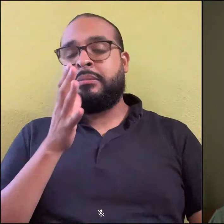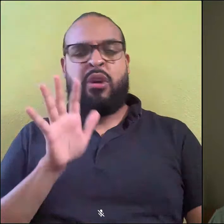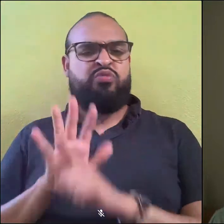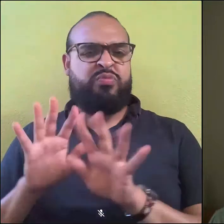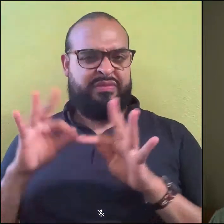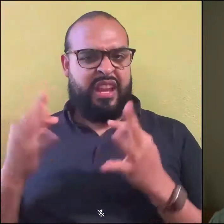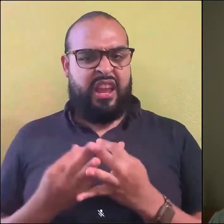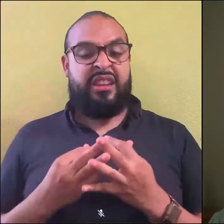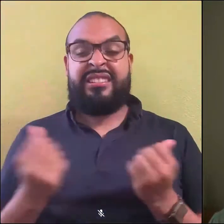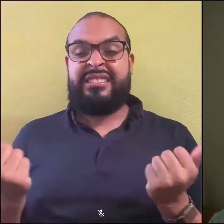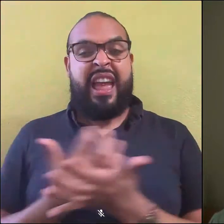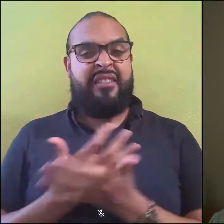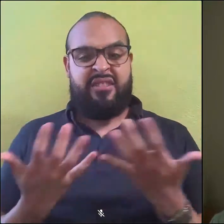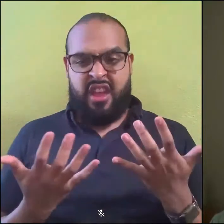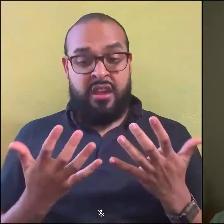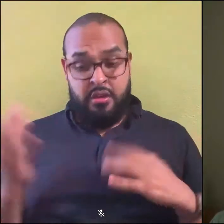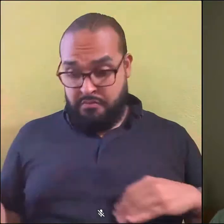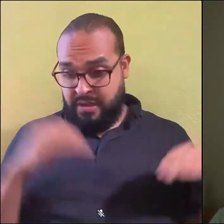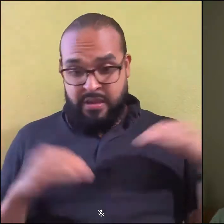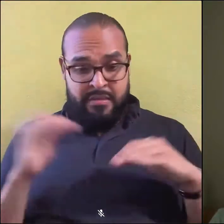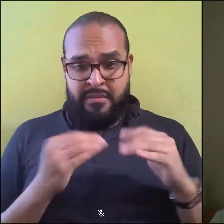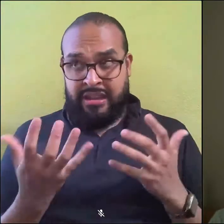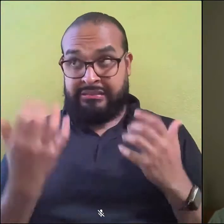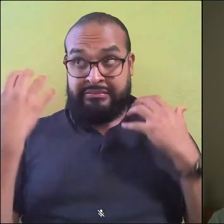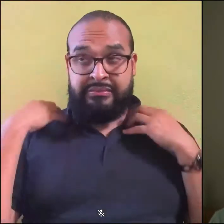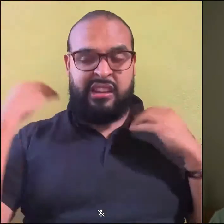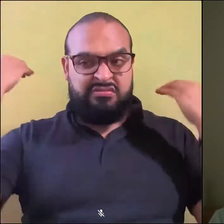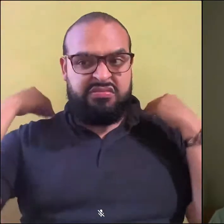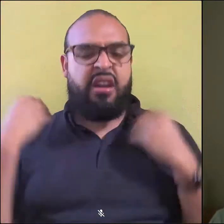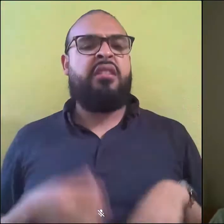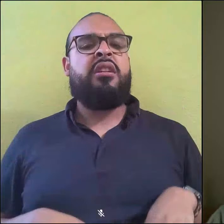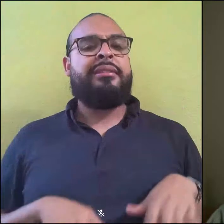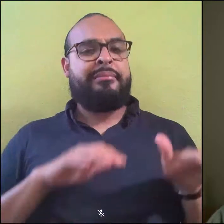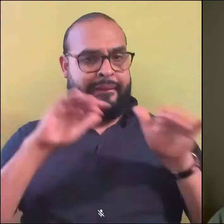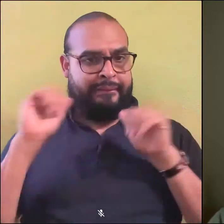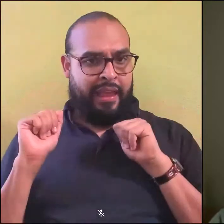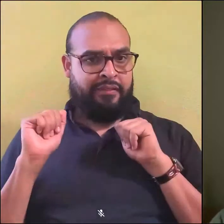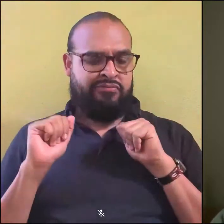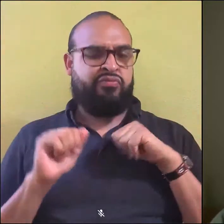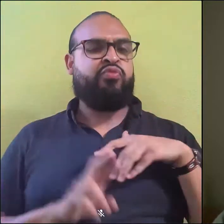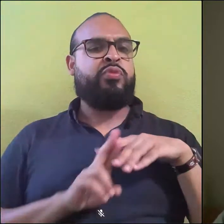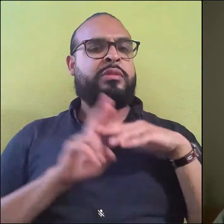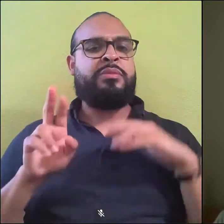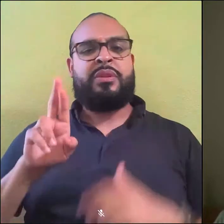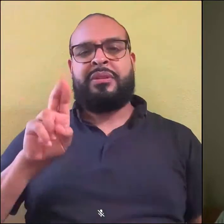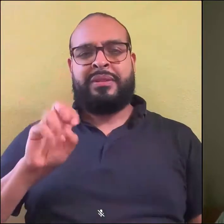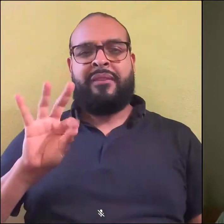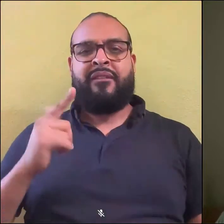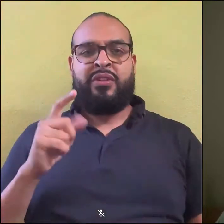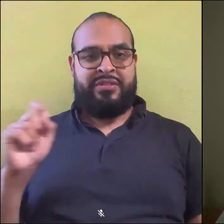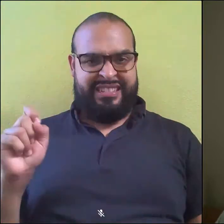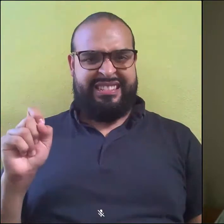They took whatever they could, and they were refugees from what was at that time East Pakistan into India.